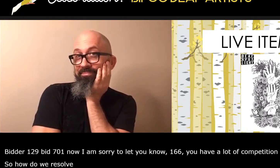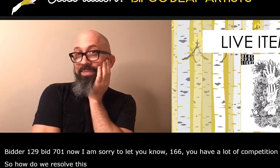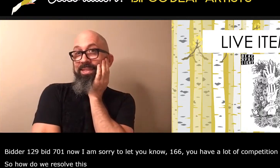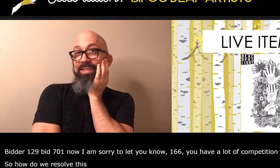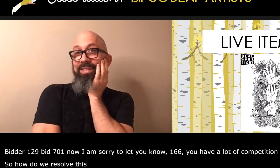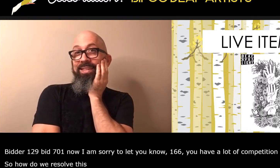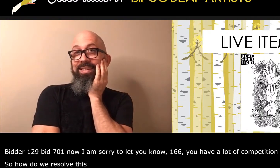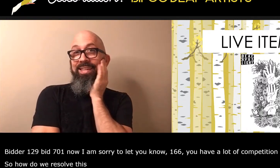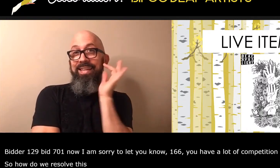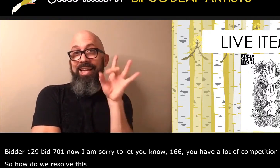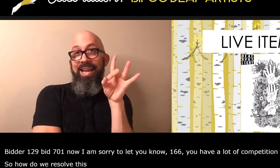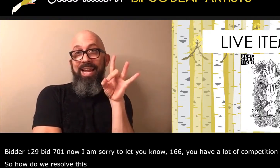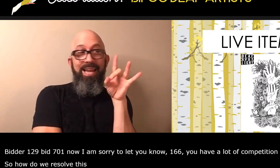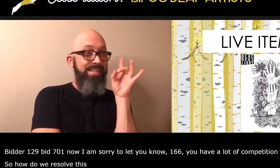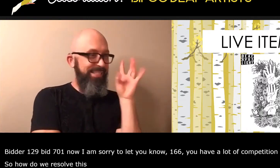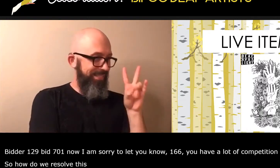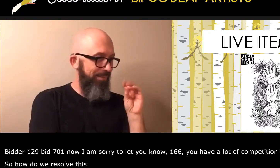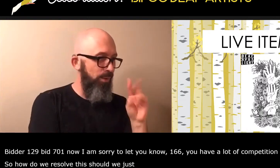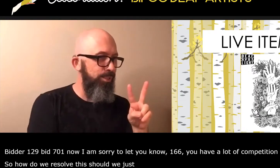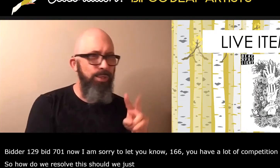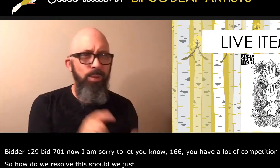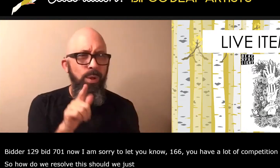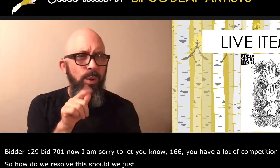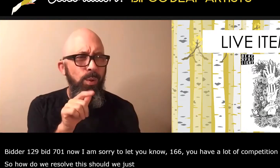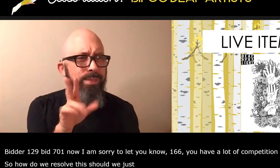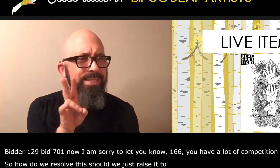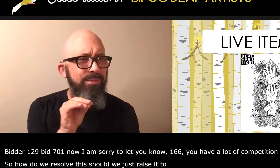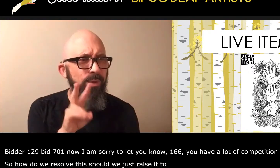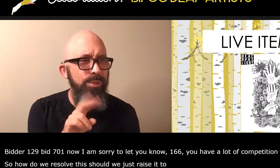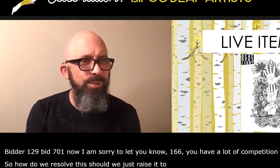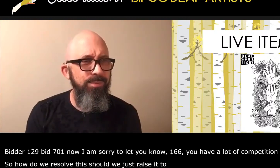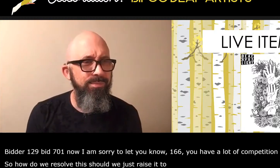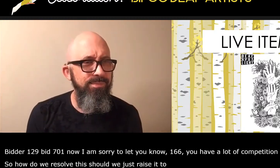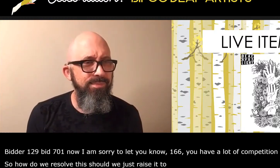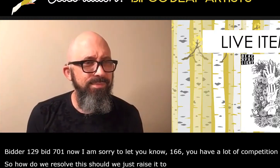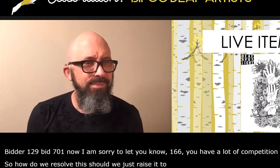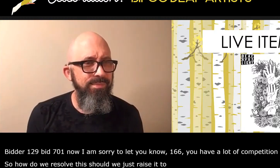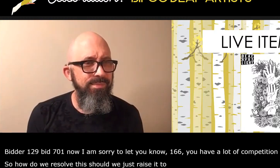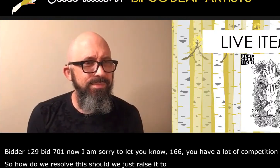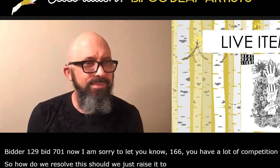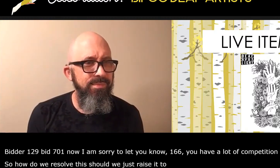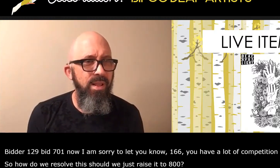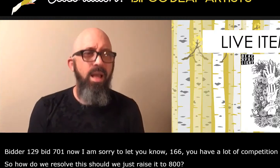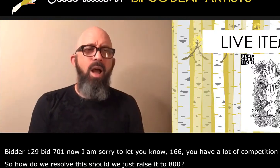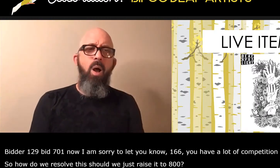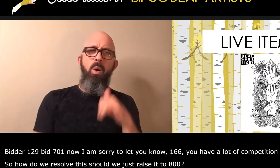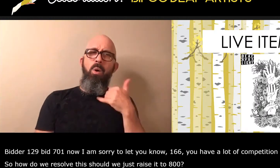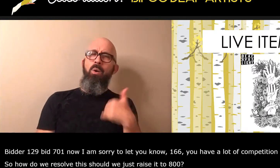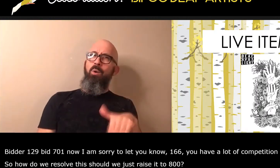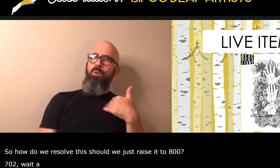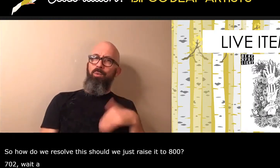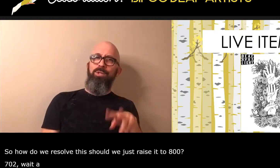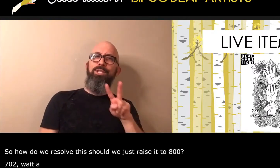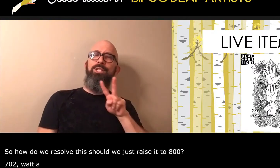Should we just raise it to 800? 702, wait a minute, who bid 702?